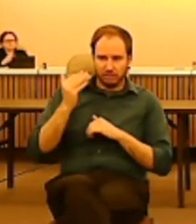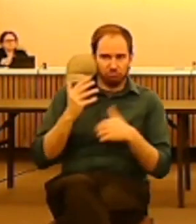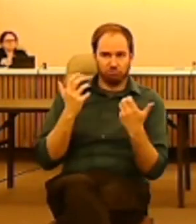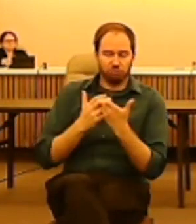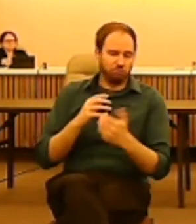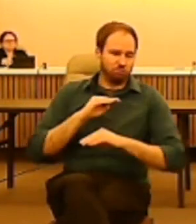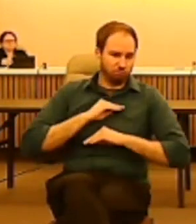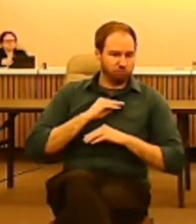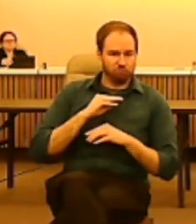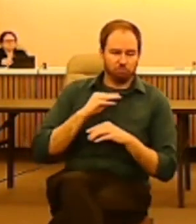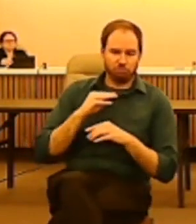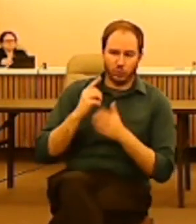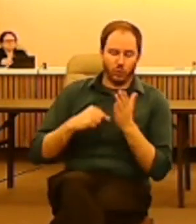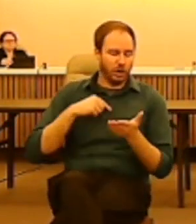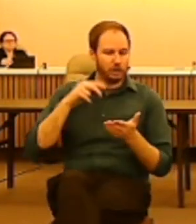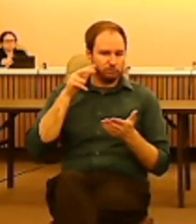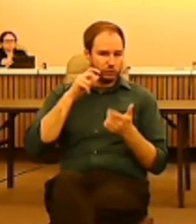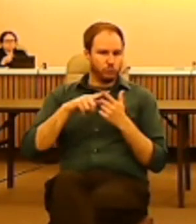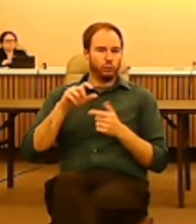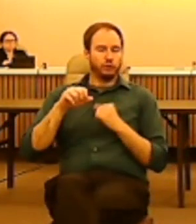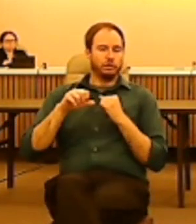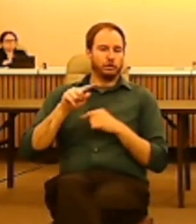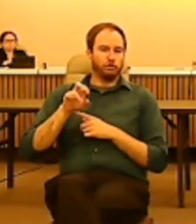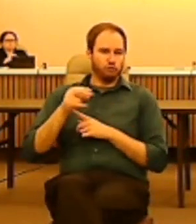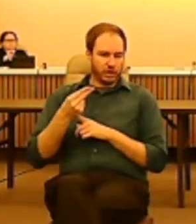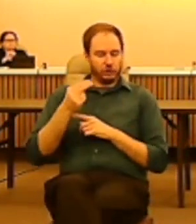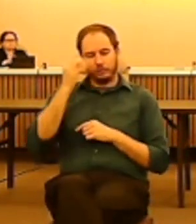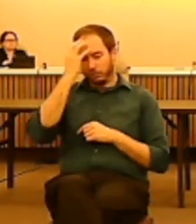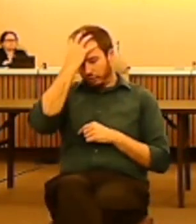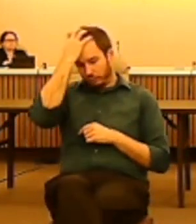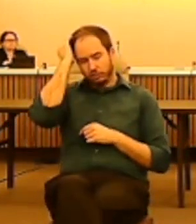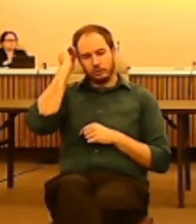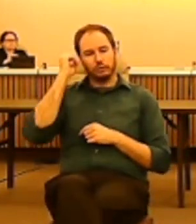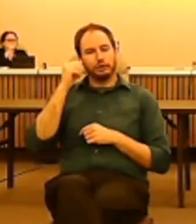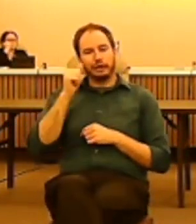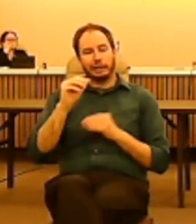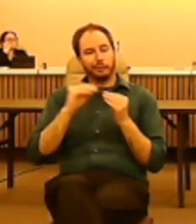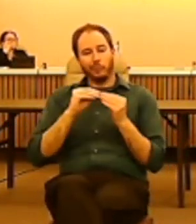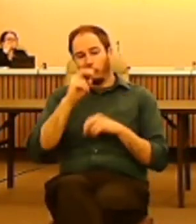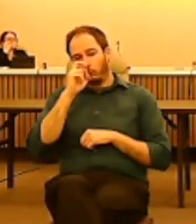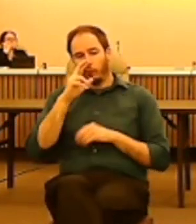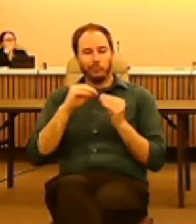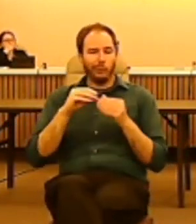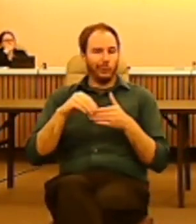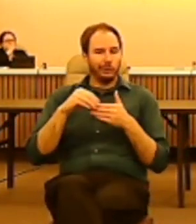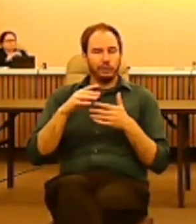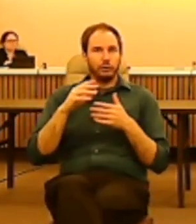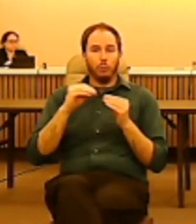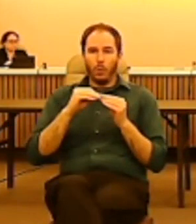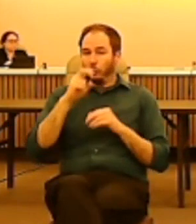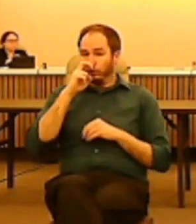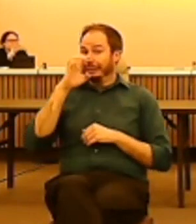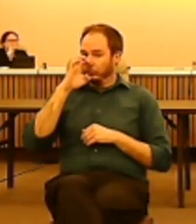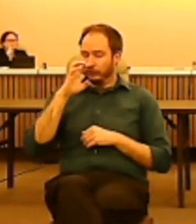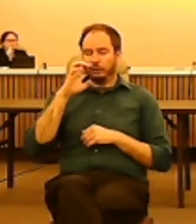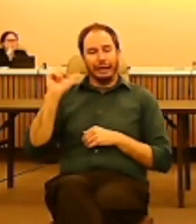very accurate with the experience to stretch to date, and anything with a more strict or more stringent local energy code. The benefits